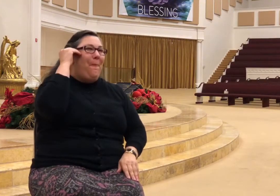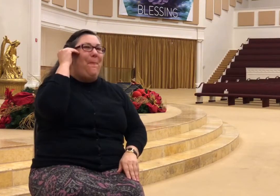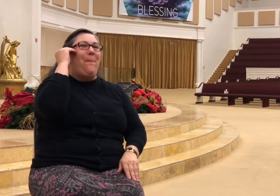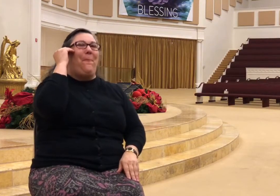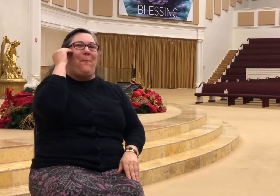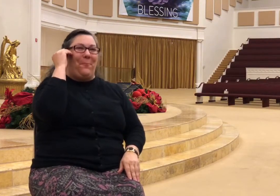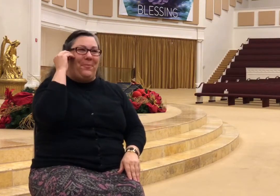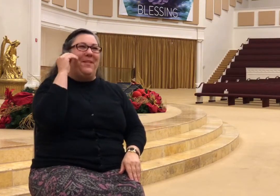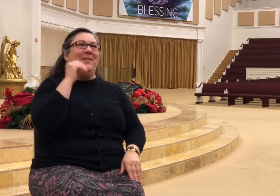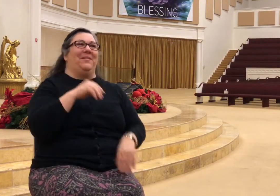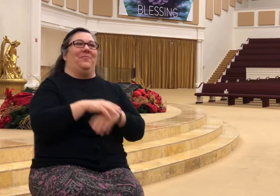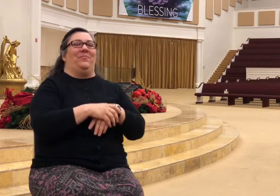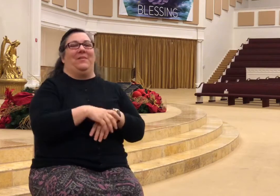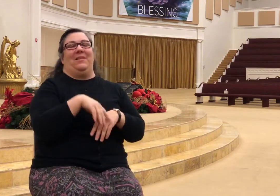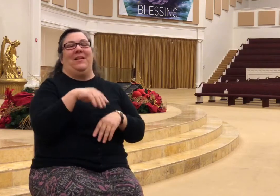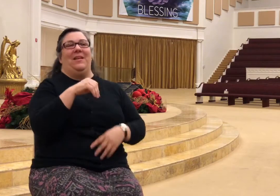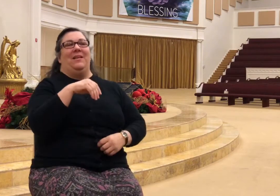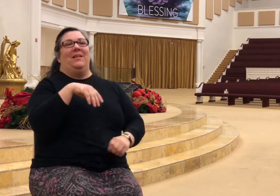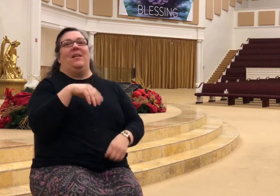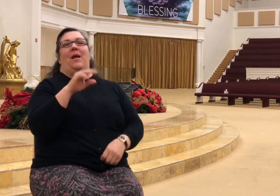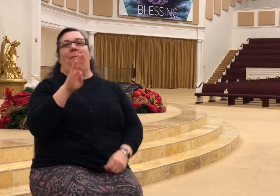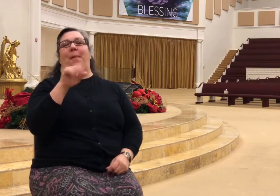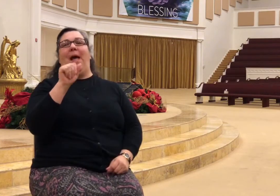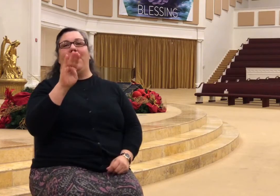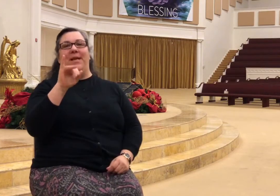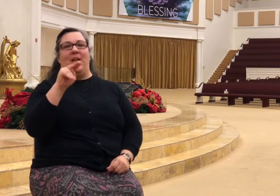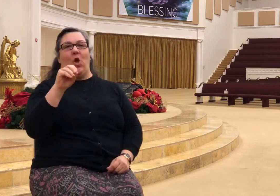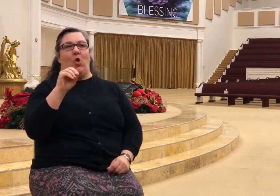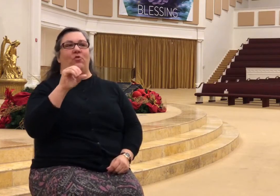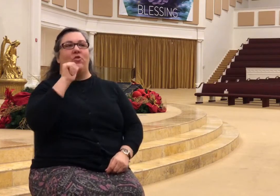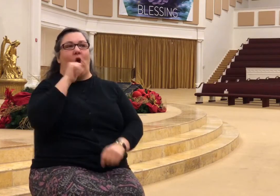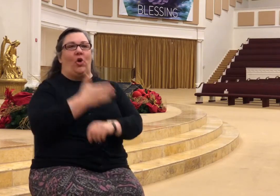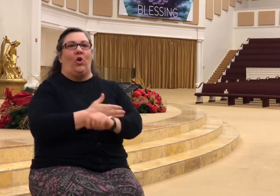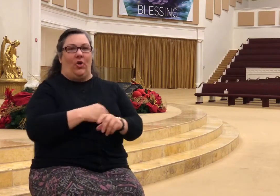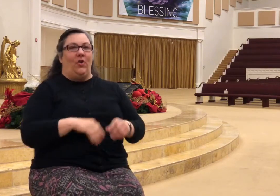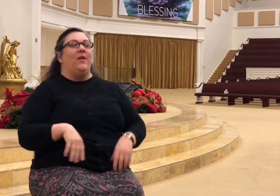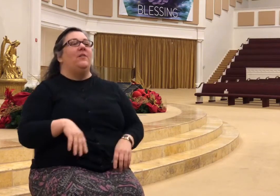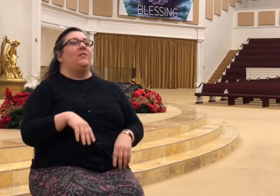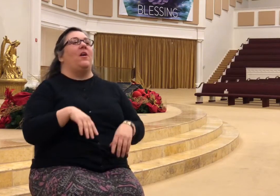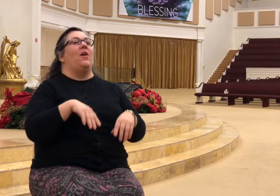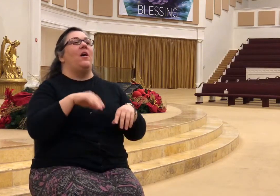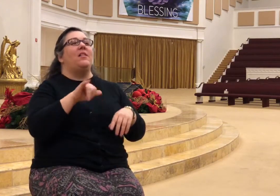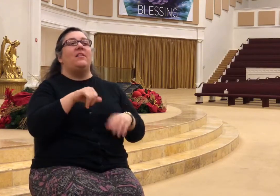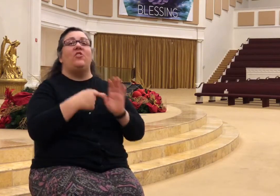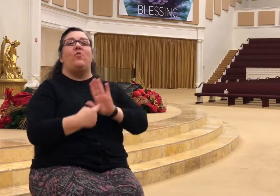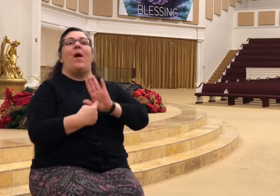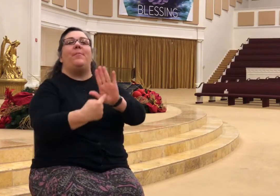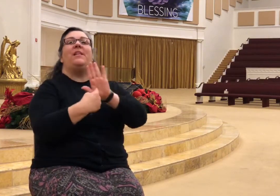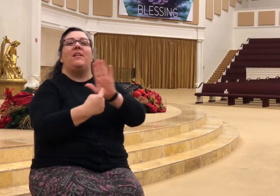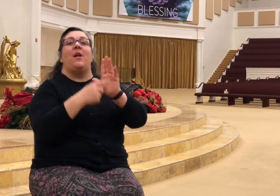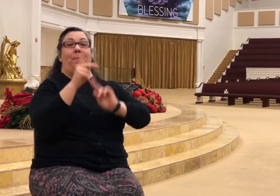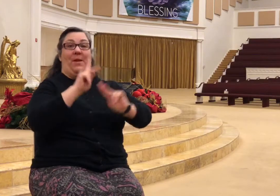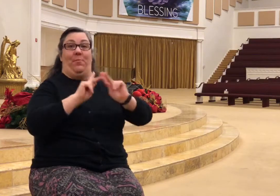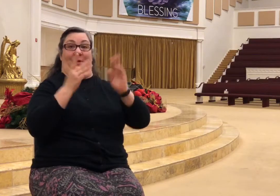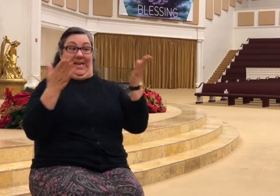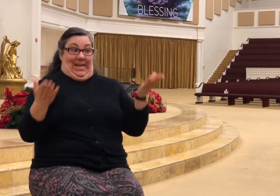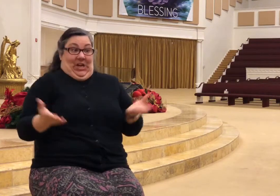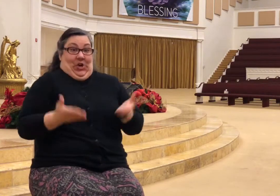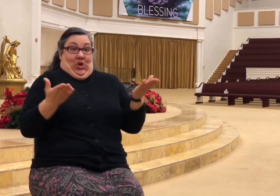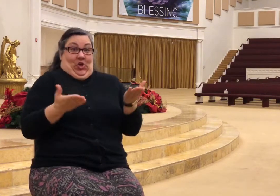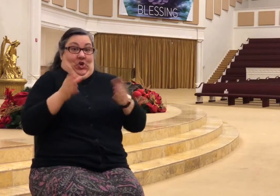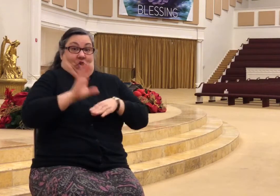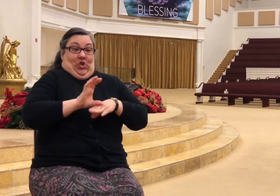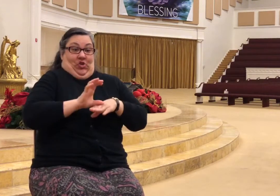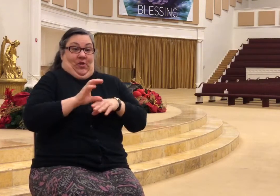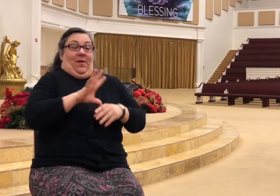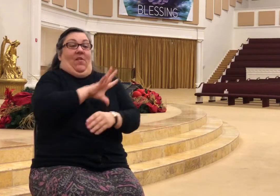back. You may be seated. So this is just a representation of people that are in this room tonight that have